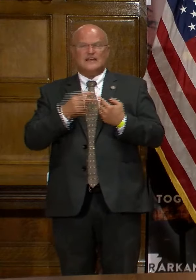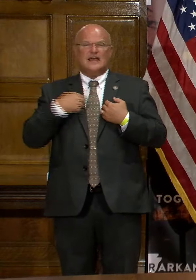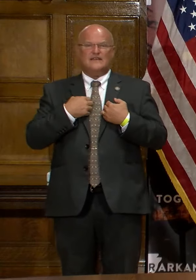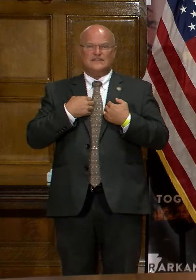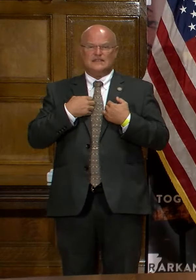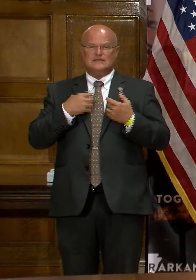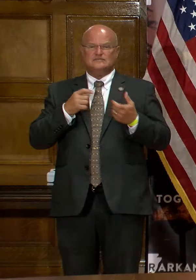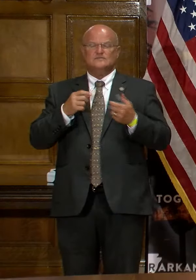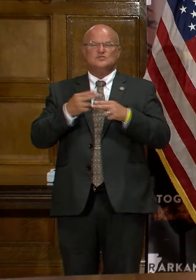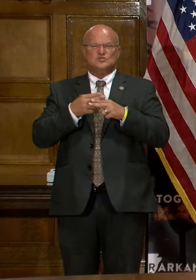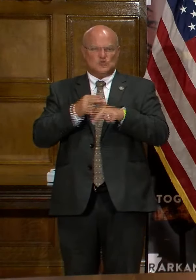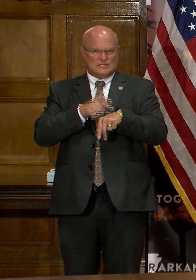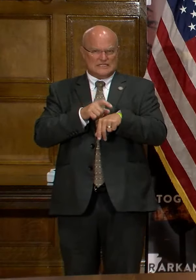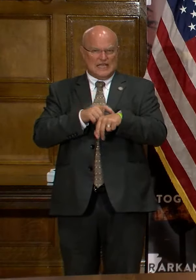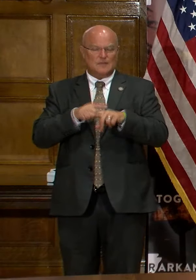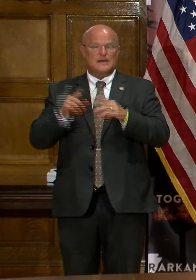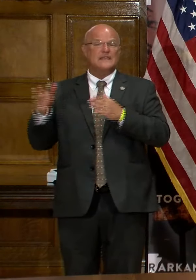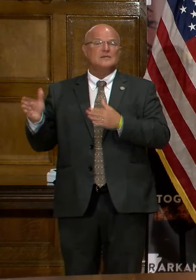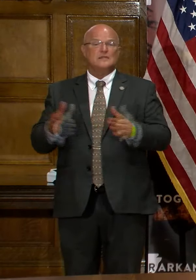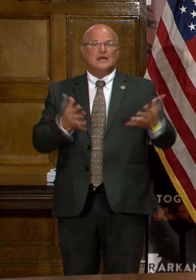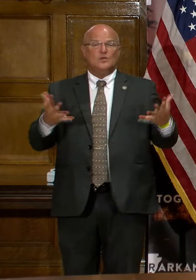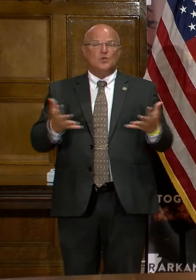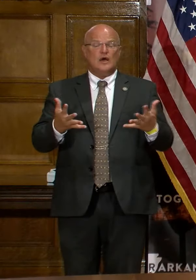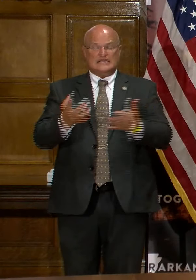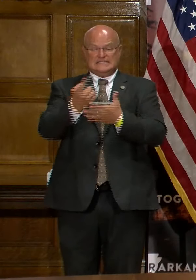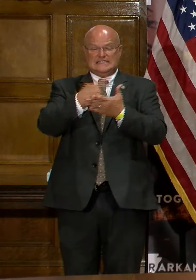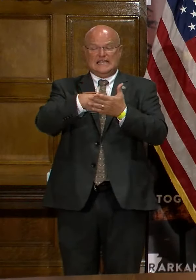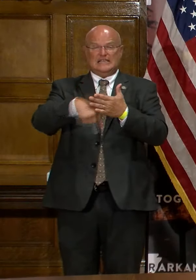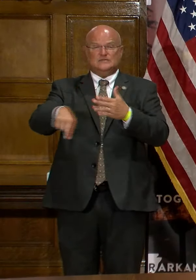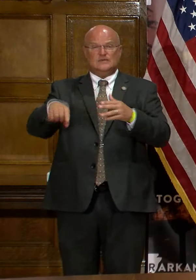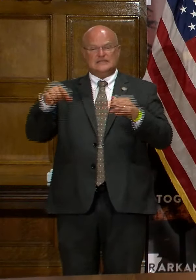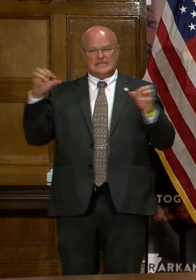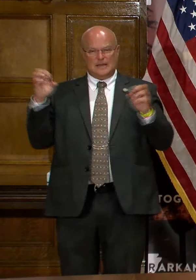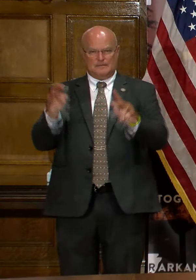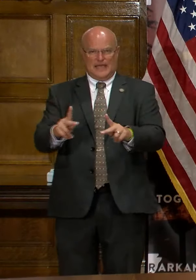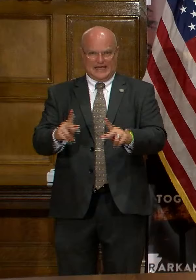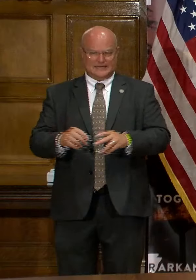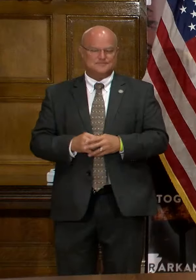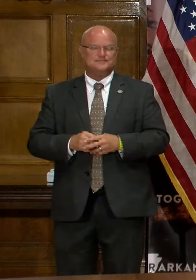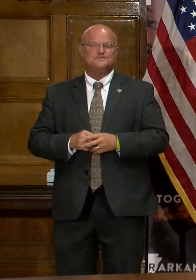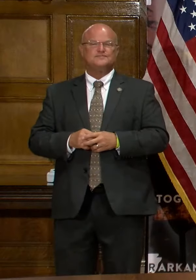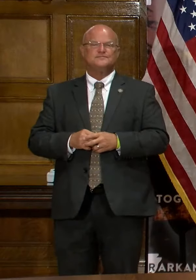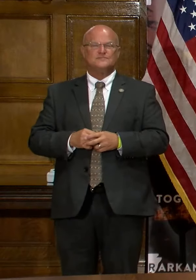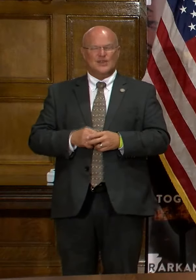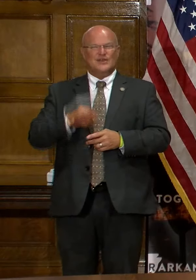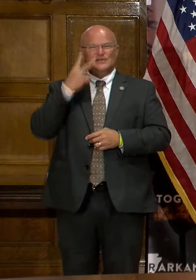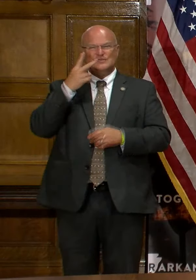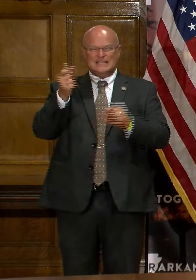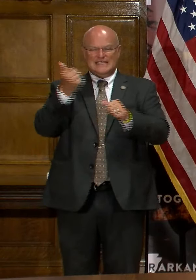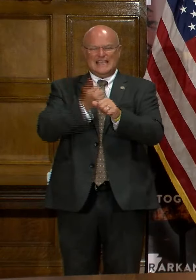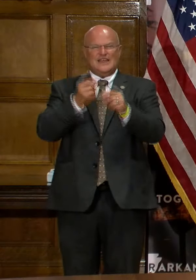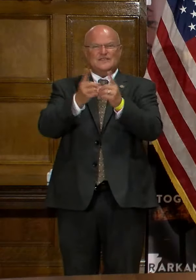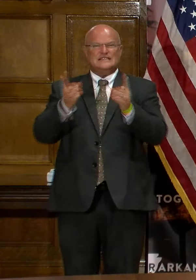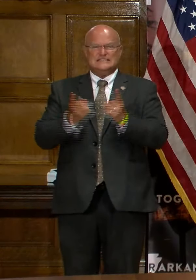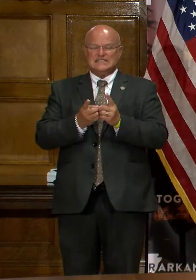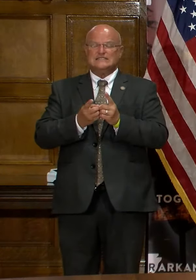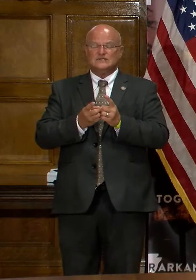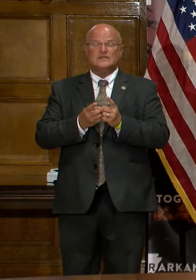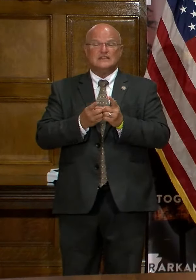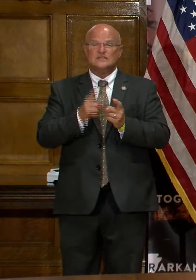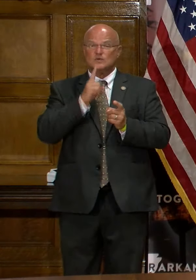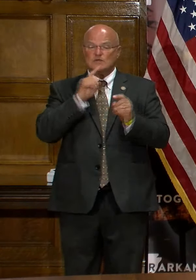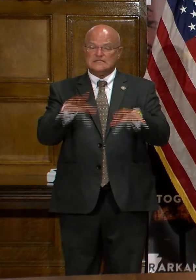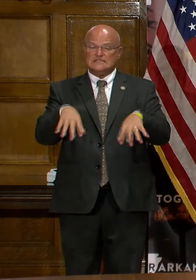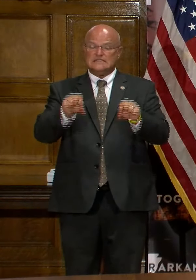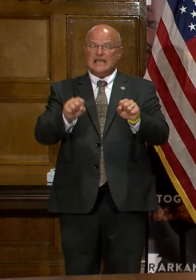them pivoting for a short time, but the plan is to return next week if possible. So you can see that districts are really taking